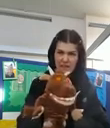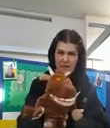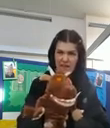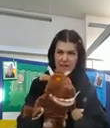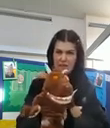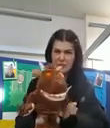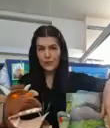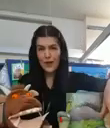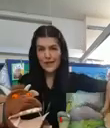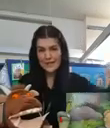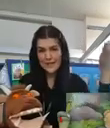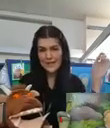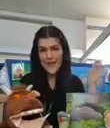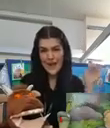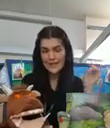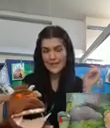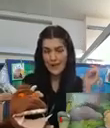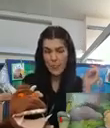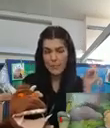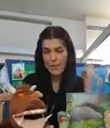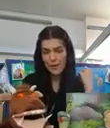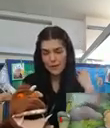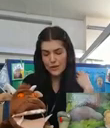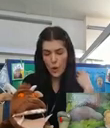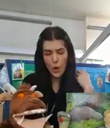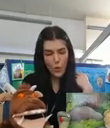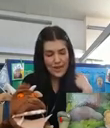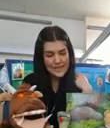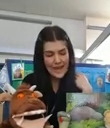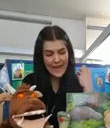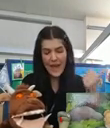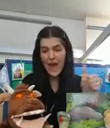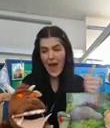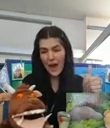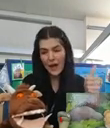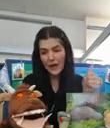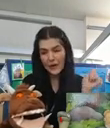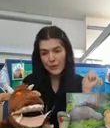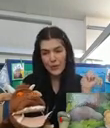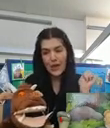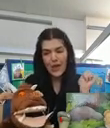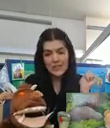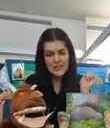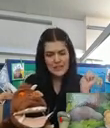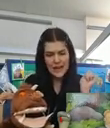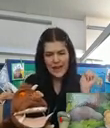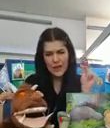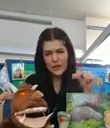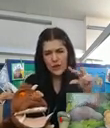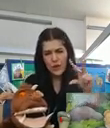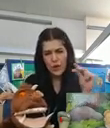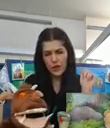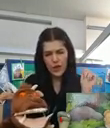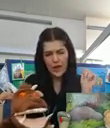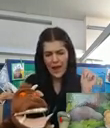ahead. It's Snake, said the mouse. Why, Snake, hello. Snake took one look at